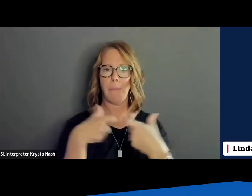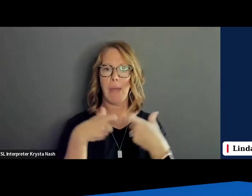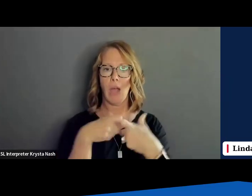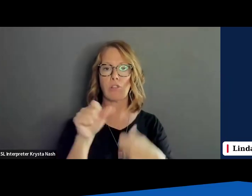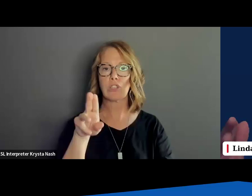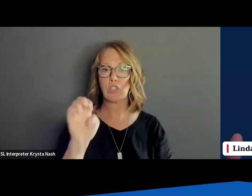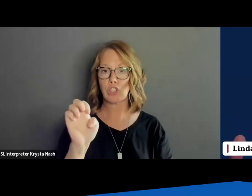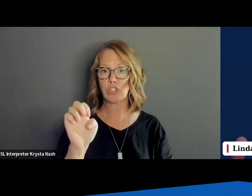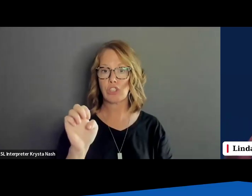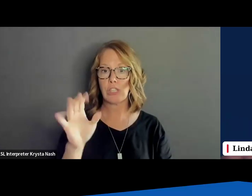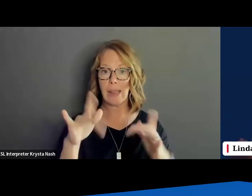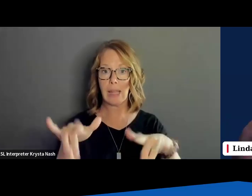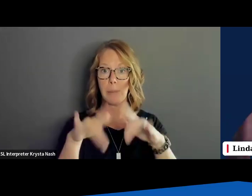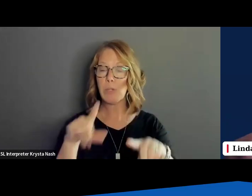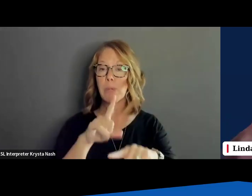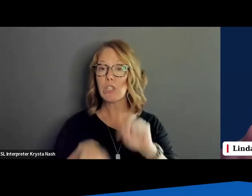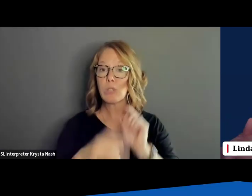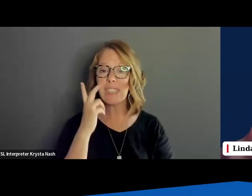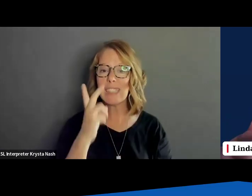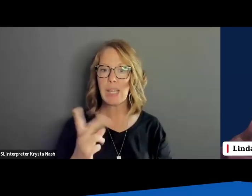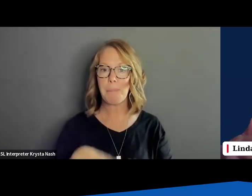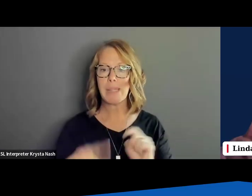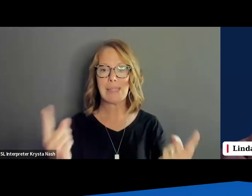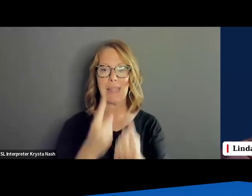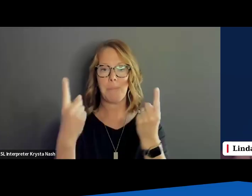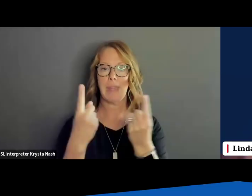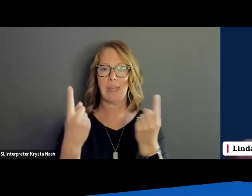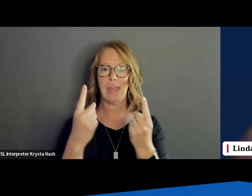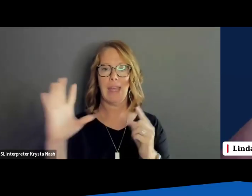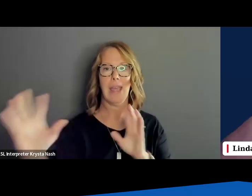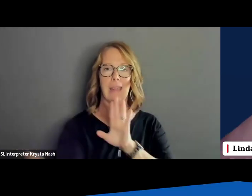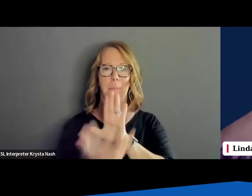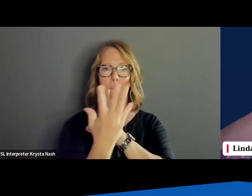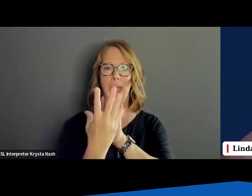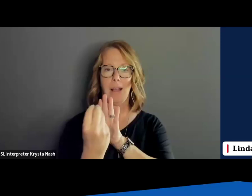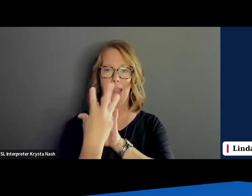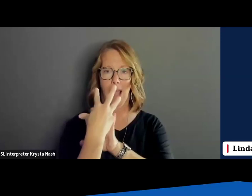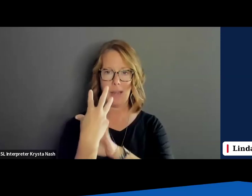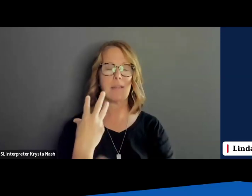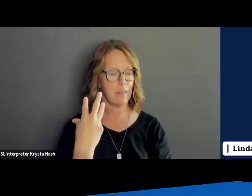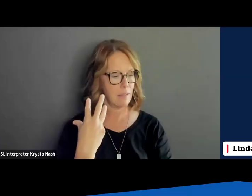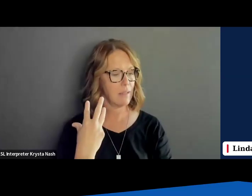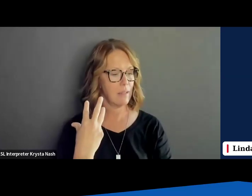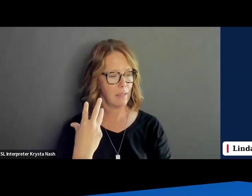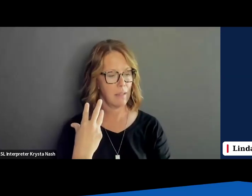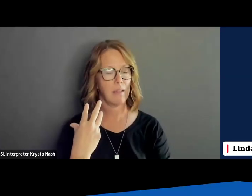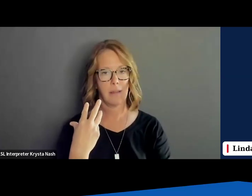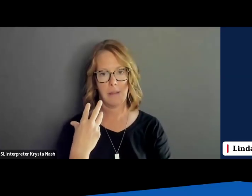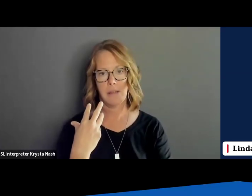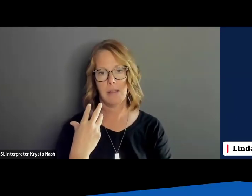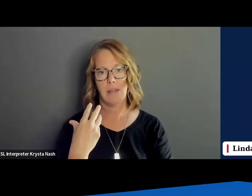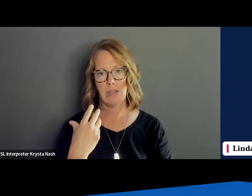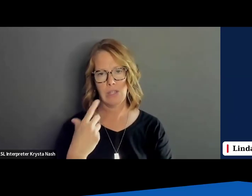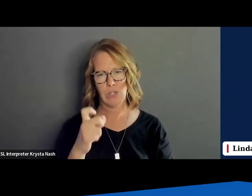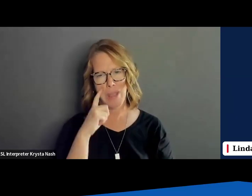couldn't see it with your naked eye. But there was something in the backlight that was doing it. And so, anyway, I really had to do